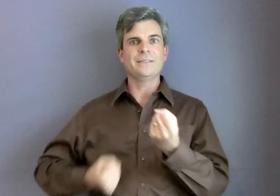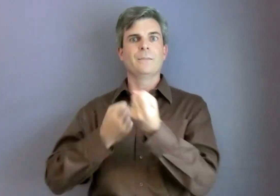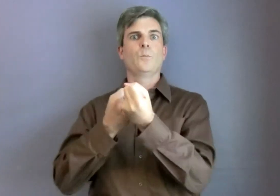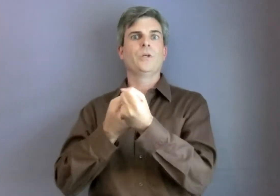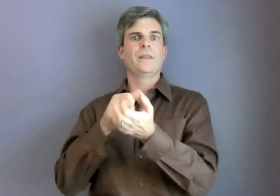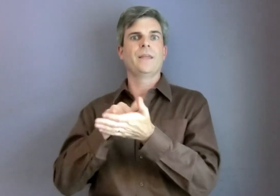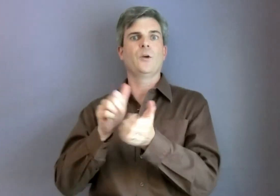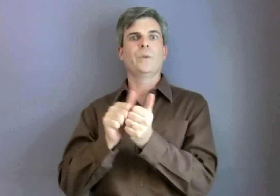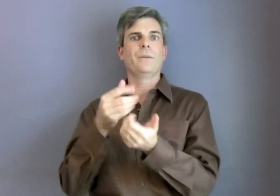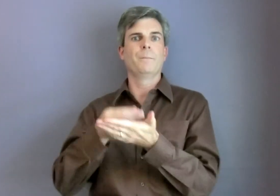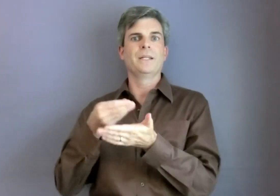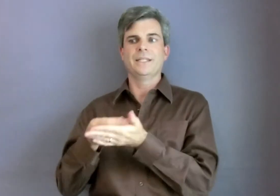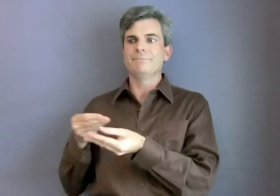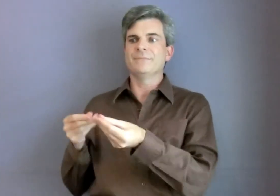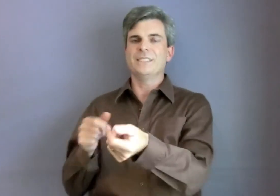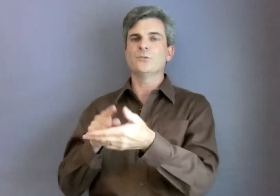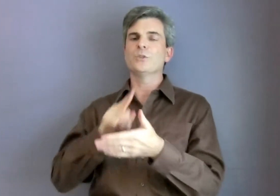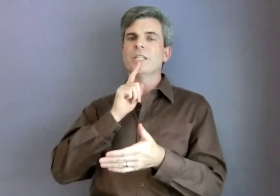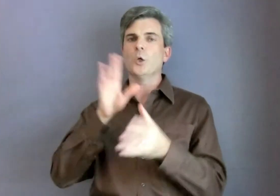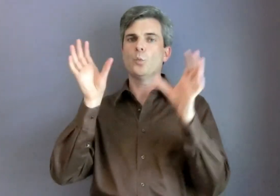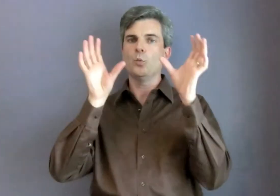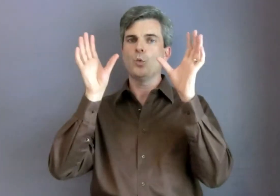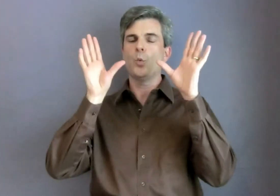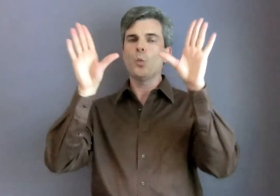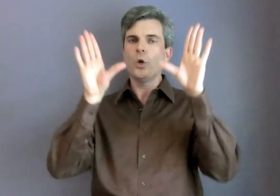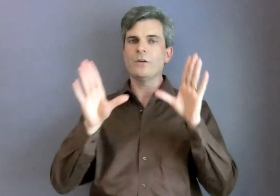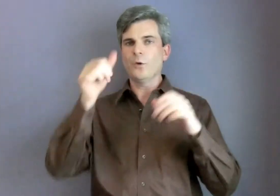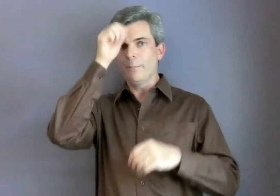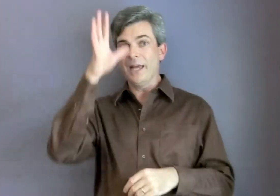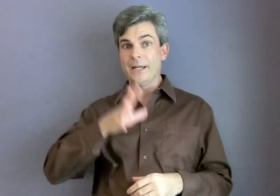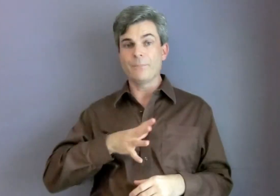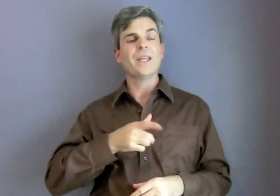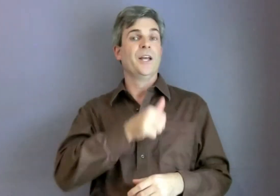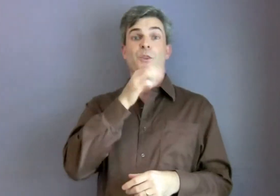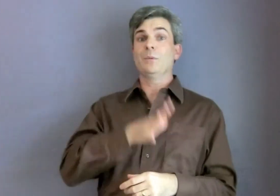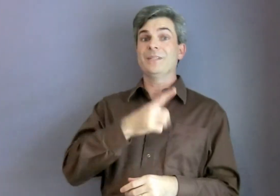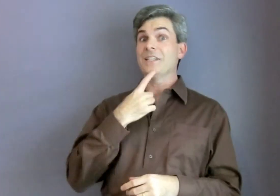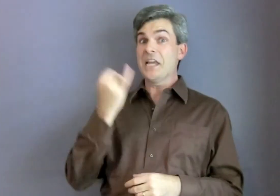cutting-edge science. So when you get a chance, spend some time with Simon. Thank you. Thank you.